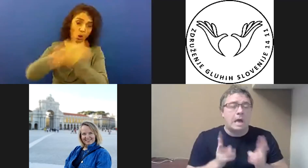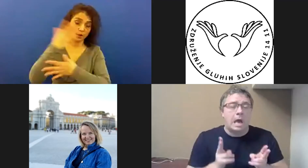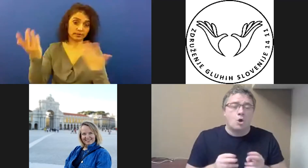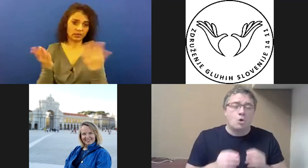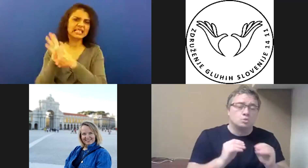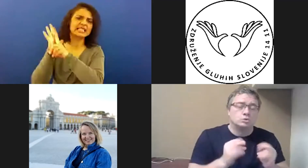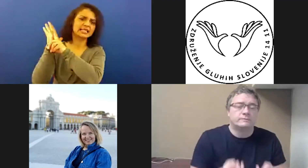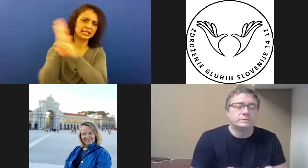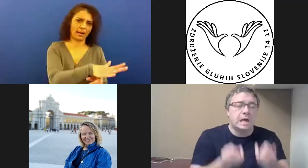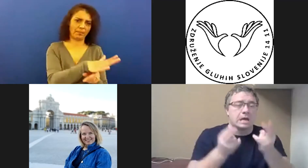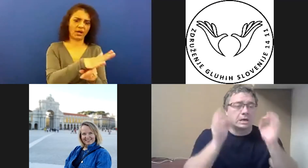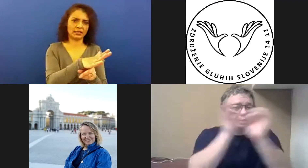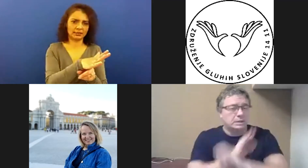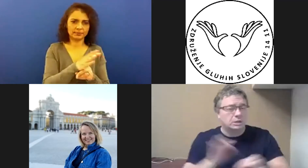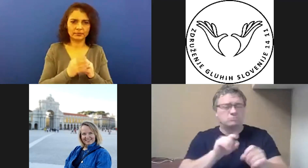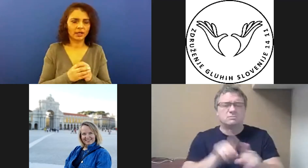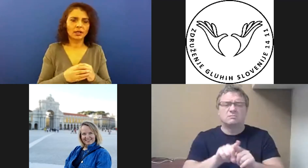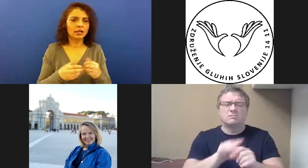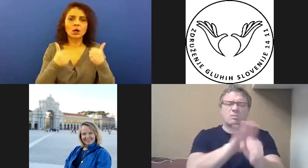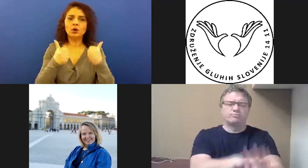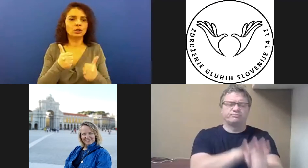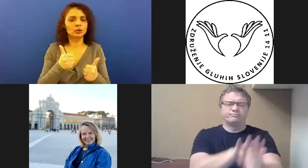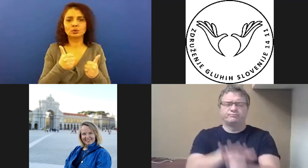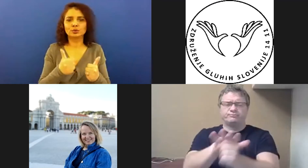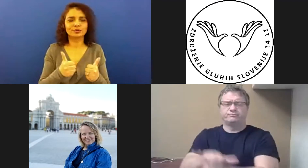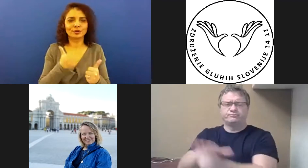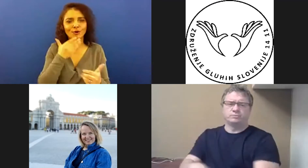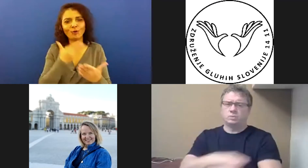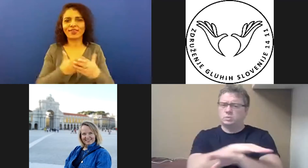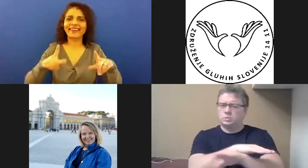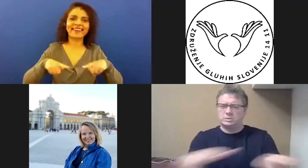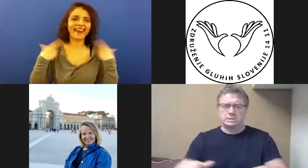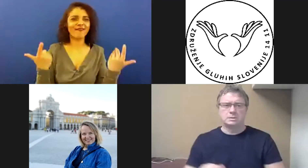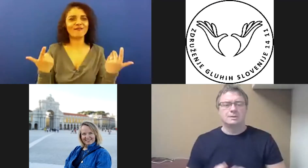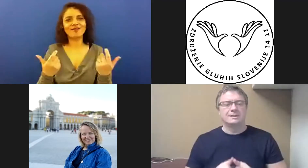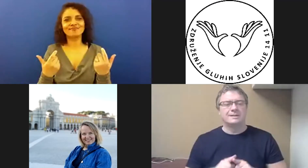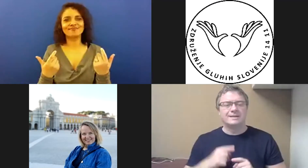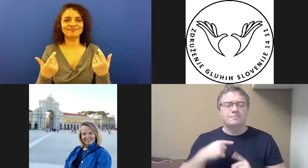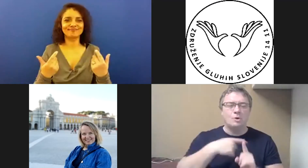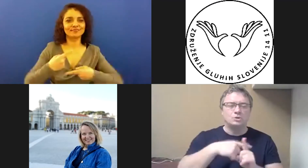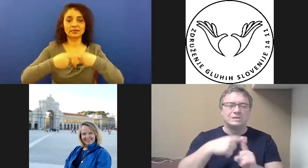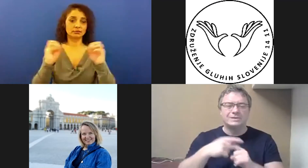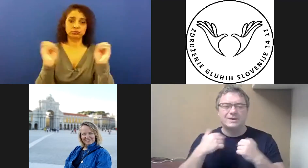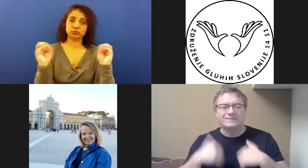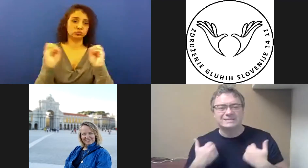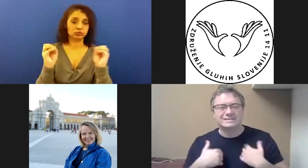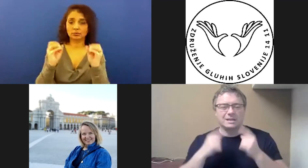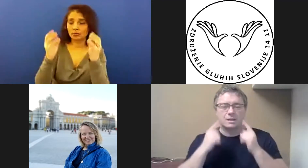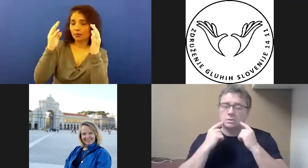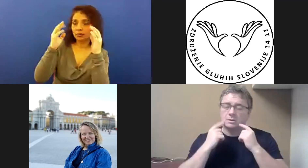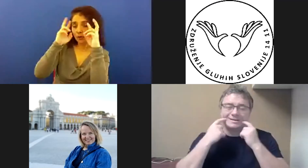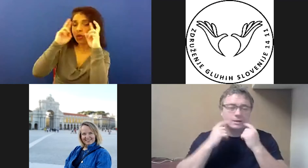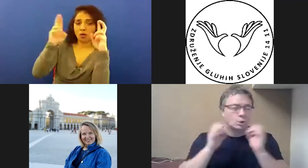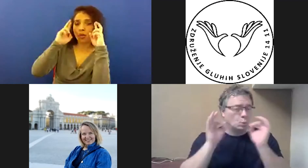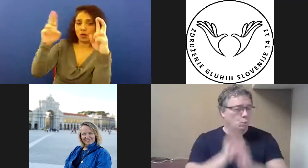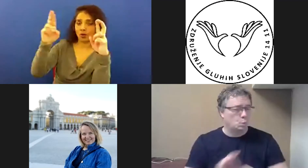of abusing their wives. There's a lot of discrimination and oppression of women. So for a deaf Roma woman,